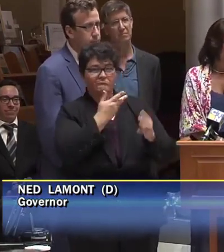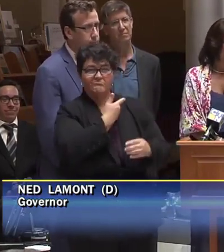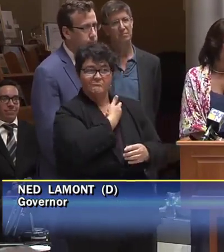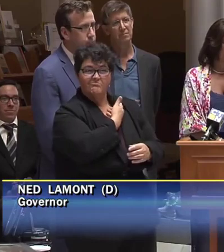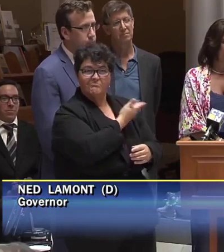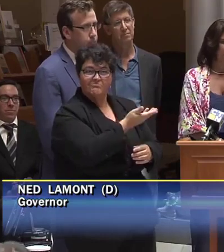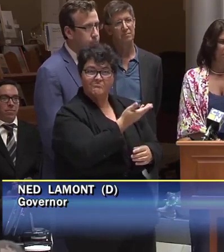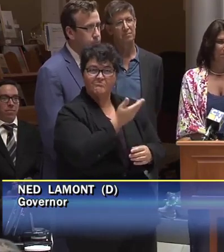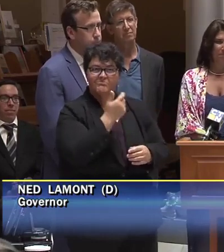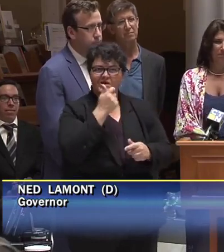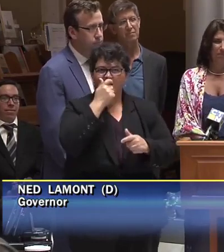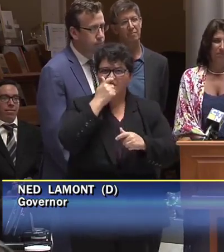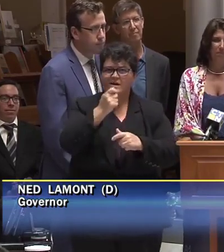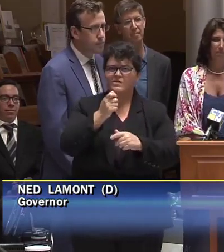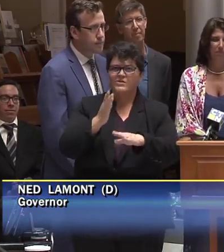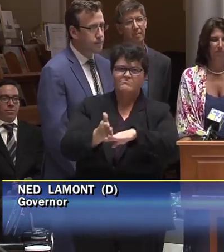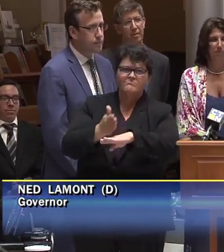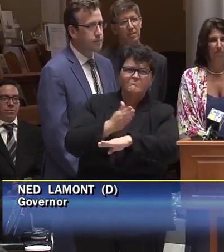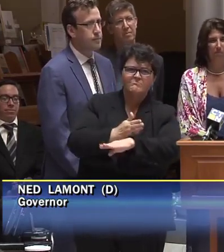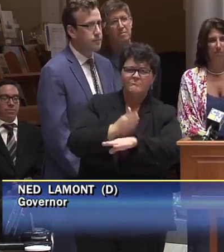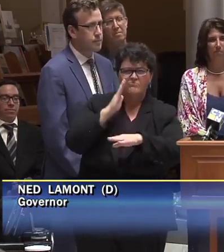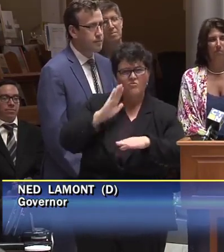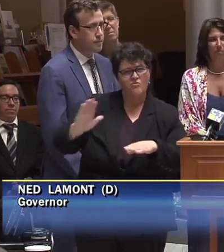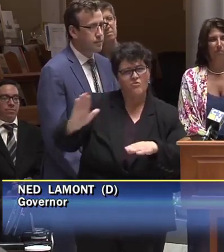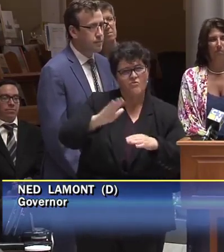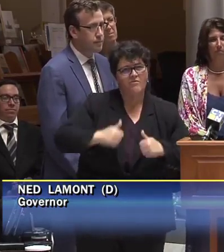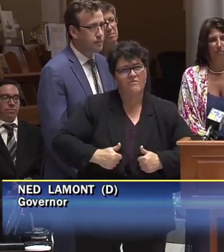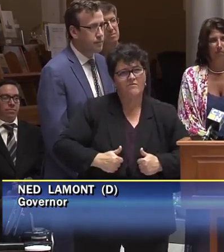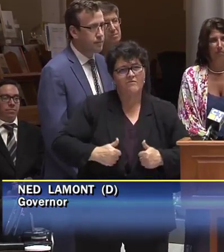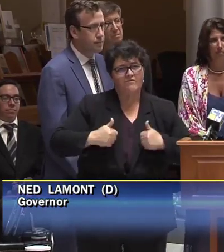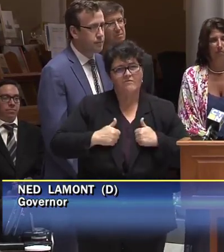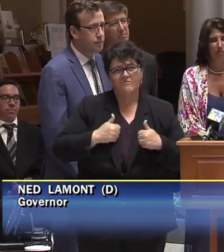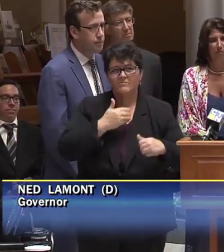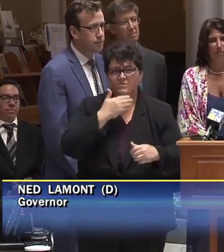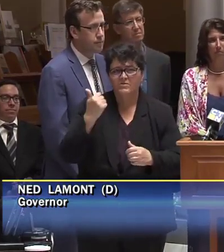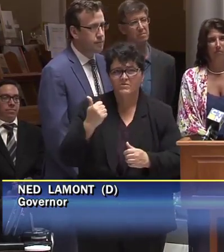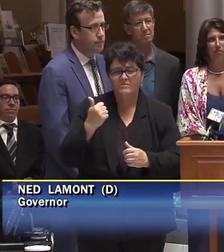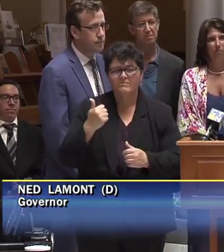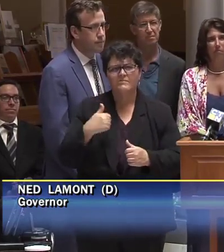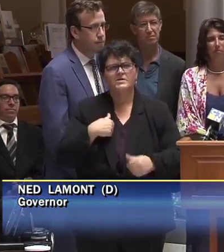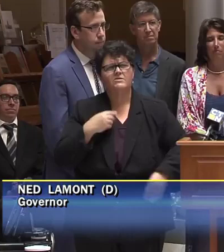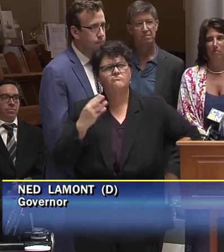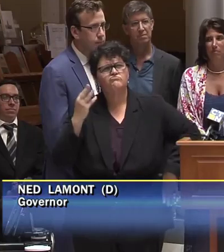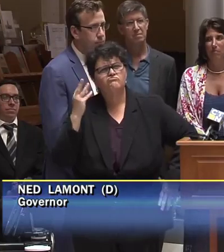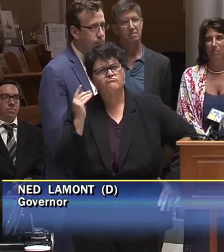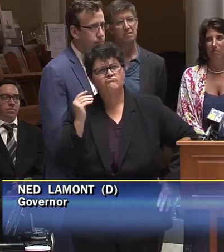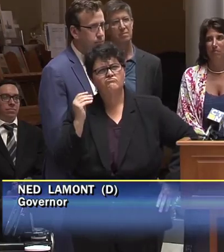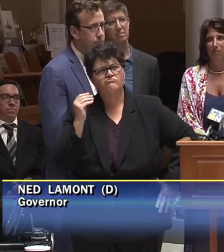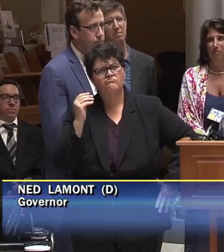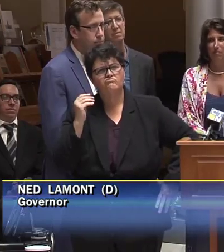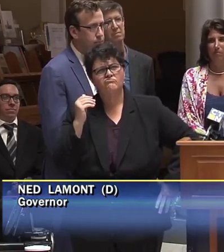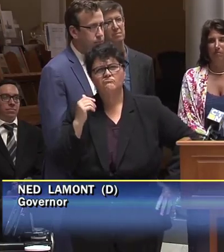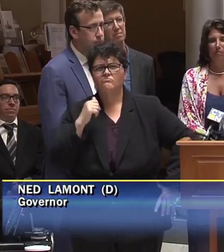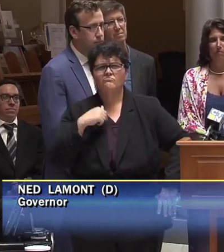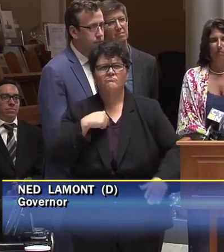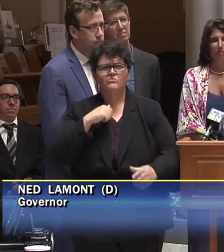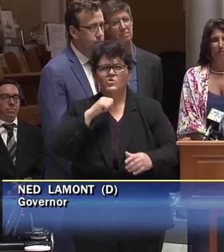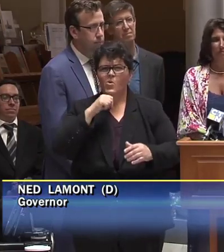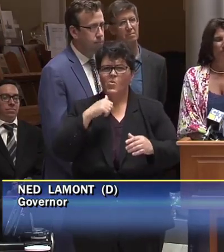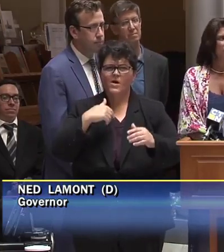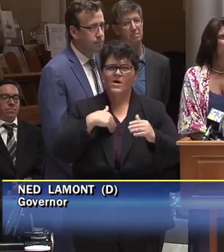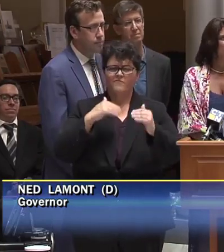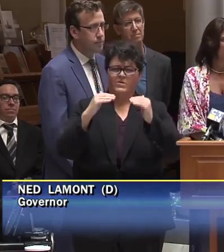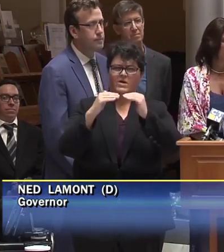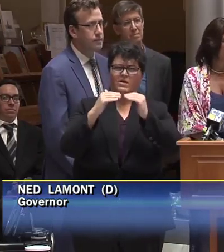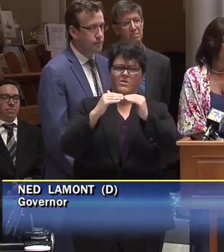of you. And as I think forward, I think about the fact that you don't have equal opportunity unless you have equal access.